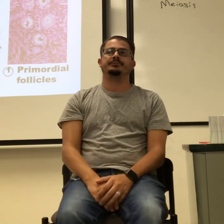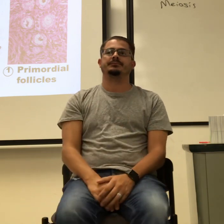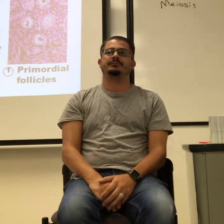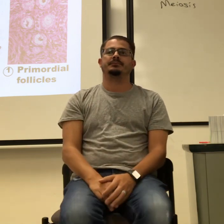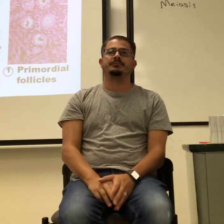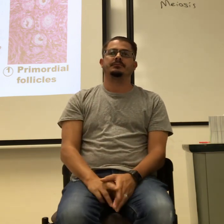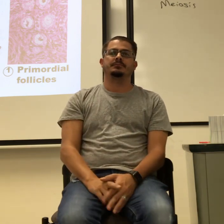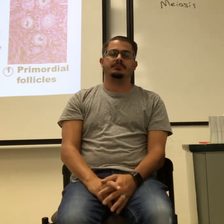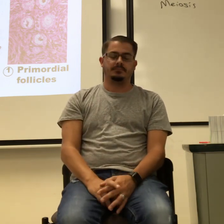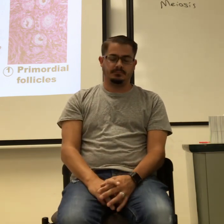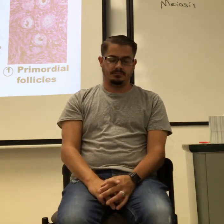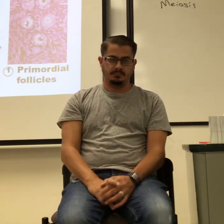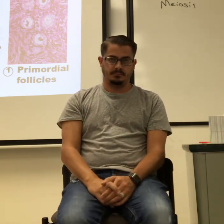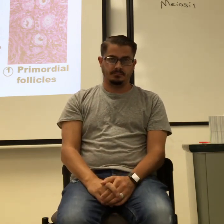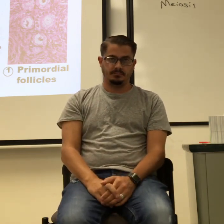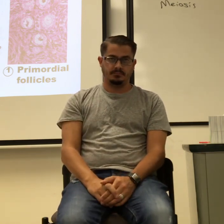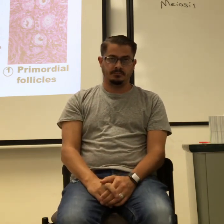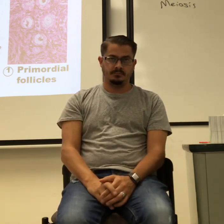further development.